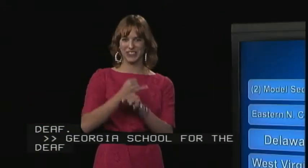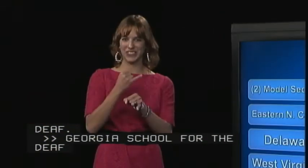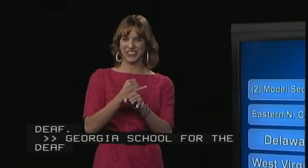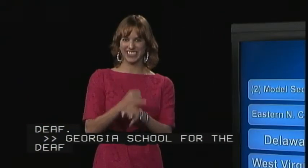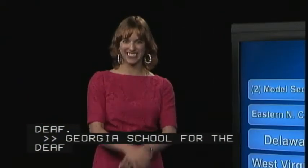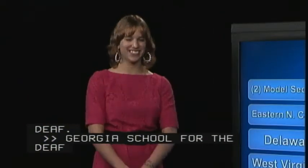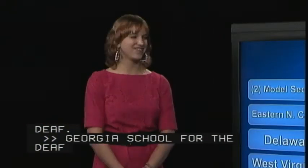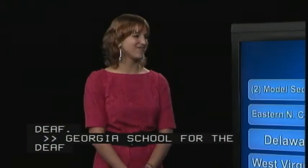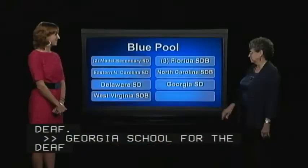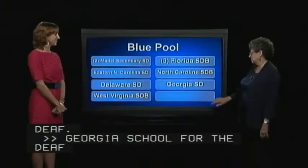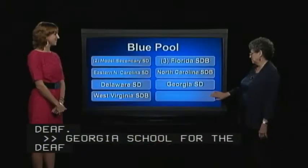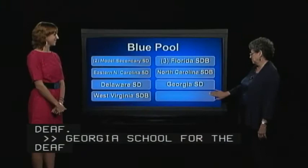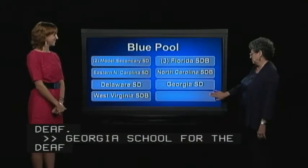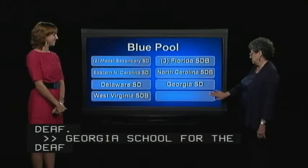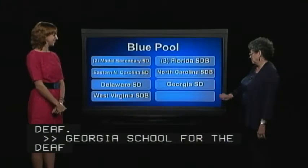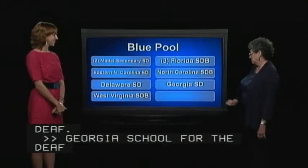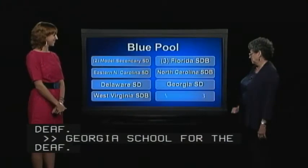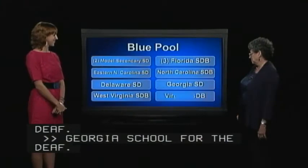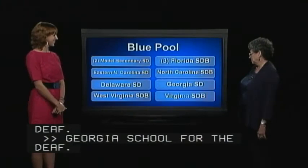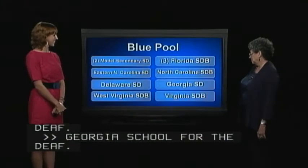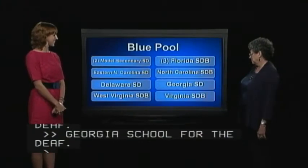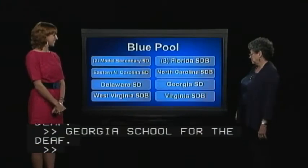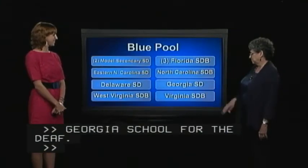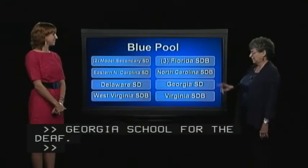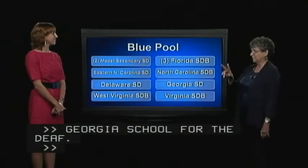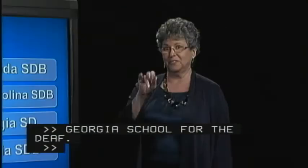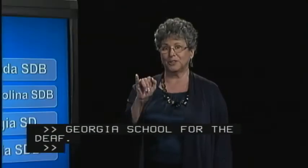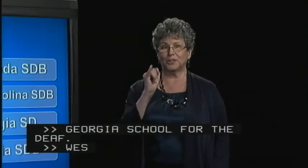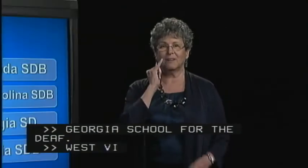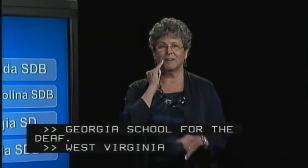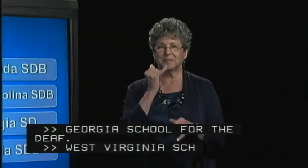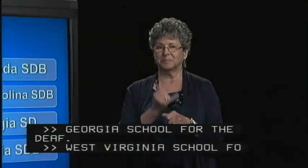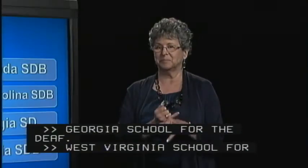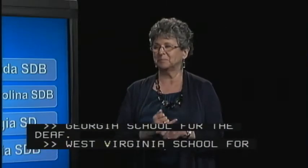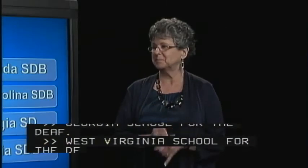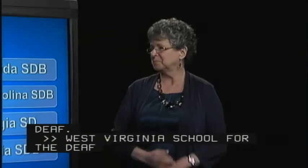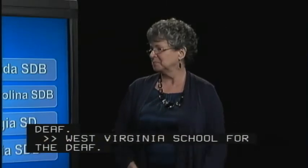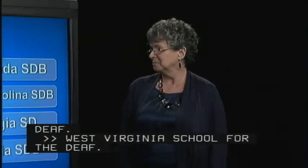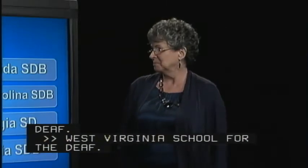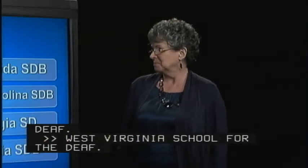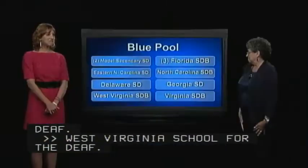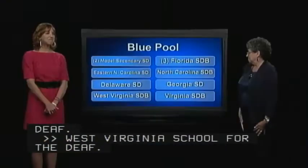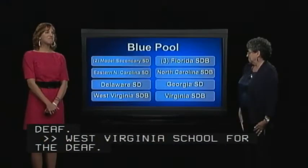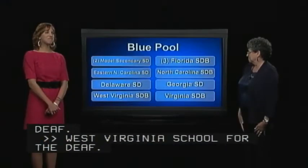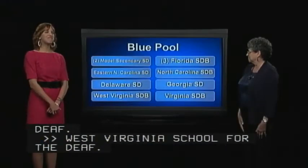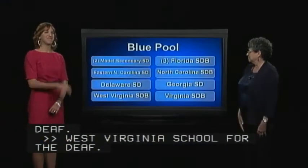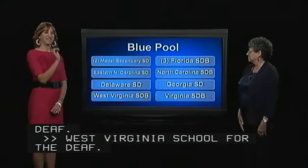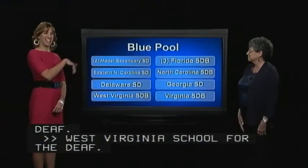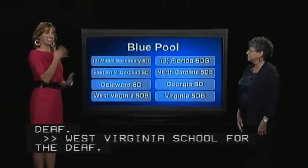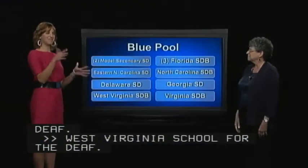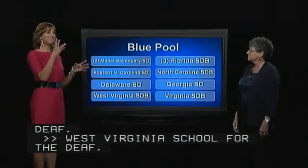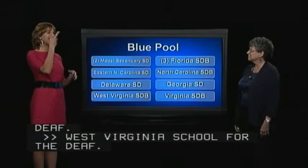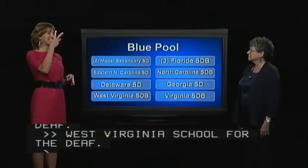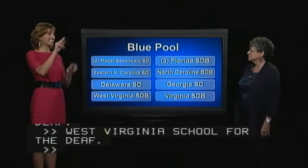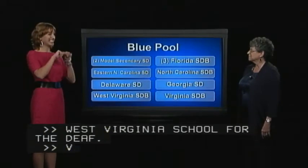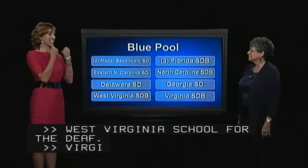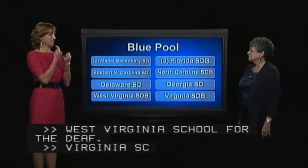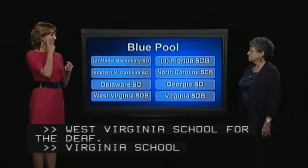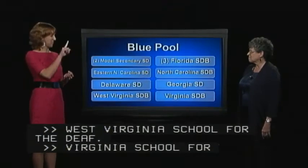West Virginia School for the Deaf. Virginia School for the Deaf. Okay,